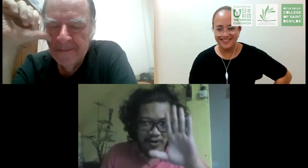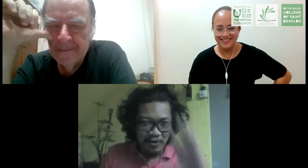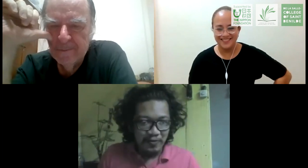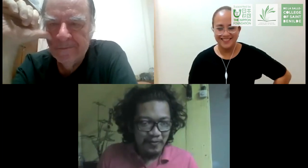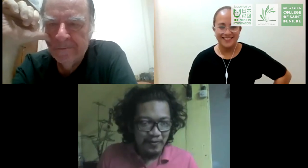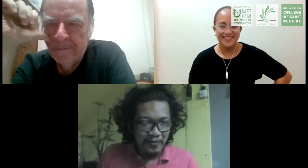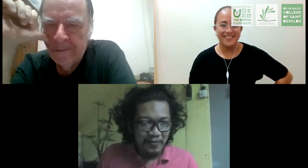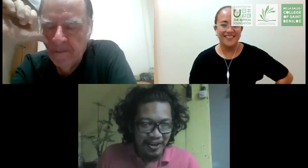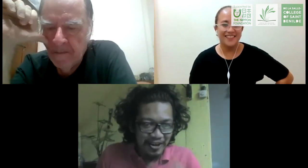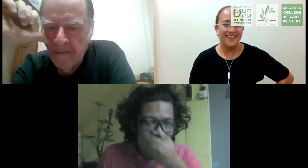Hold on, opening the file.